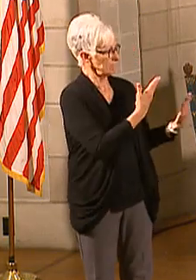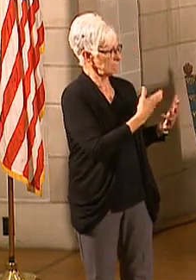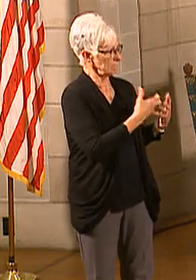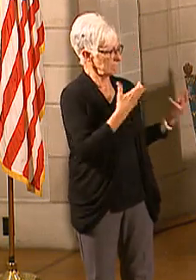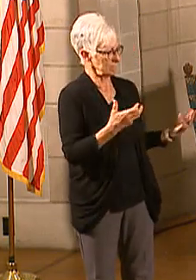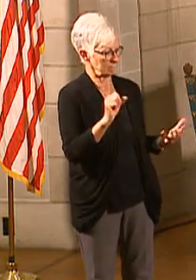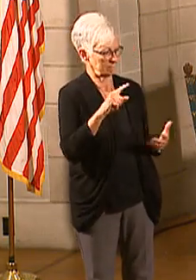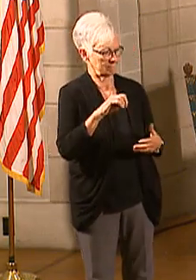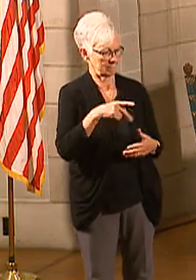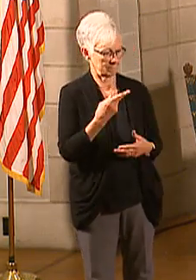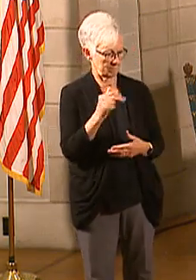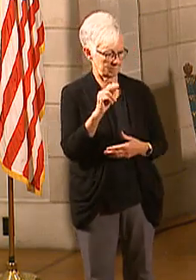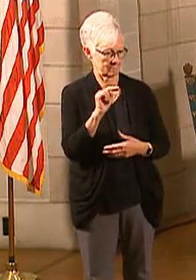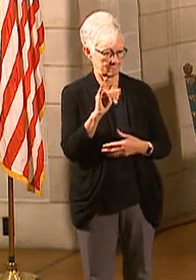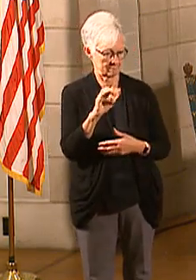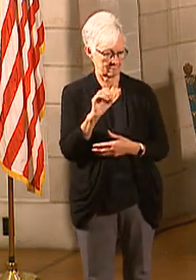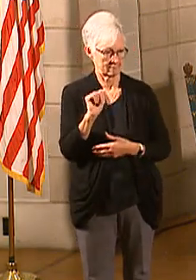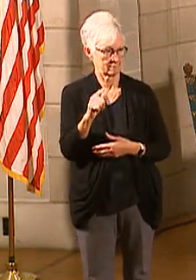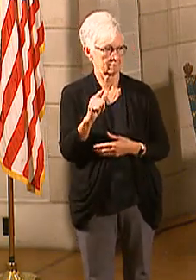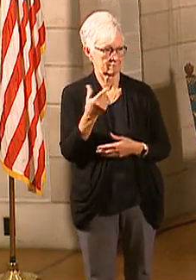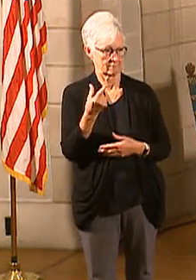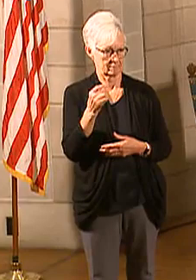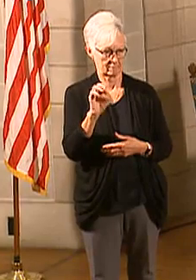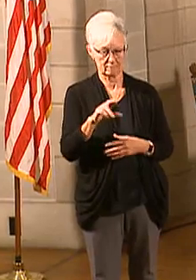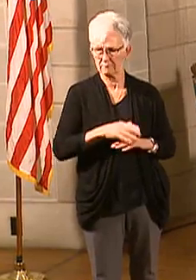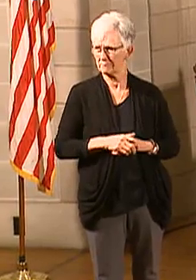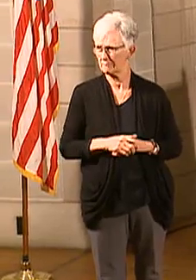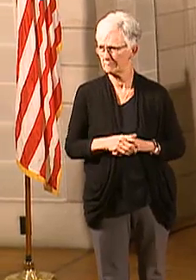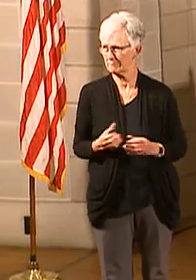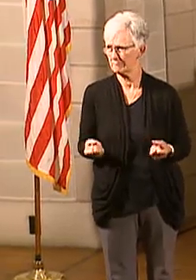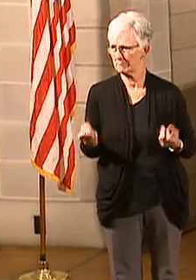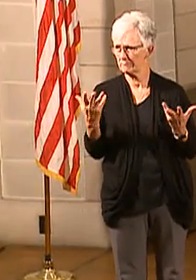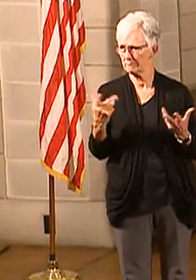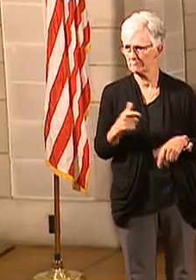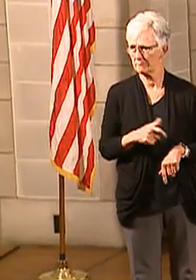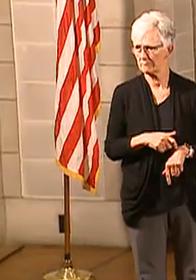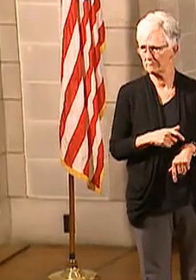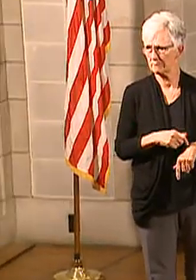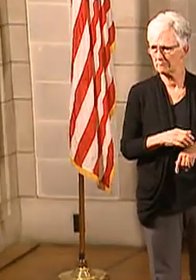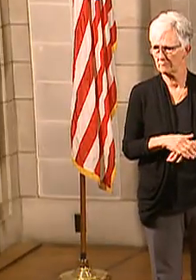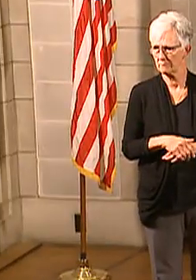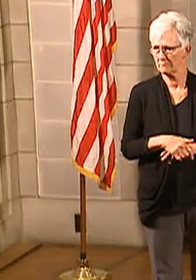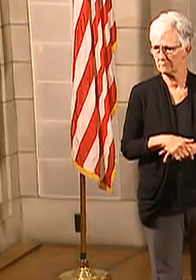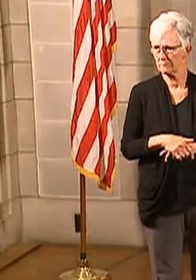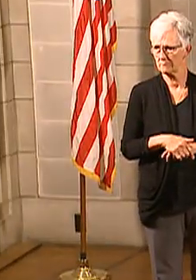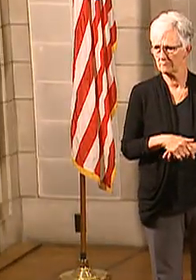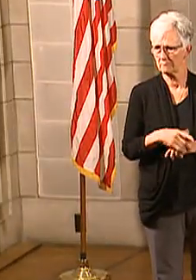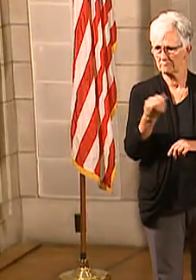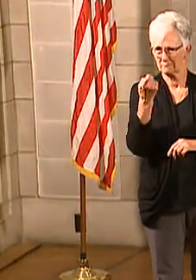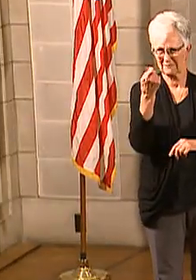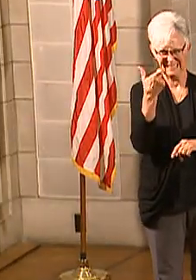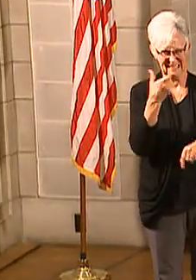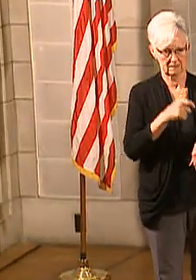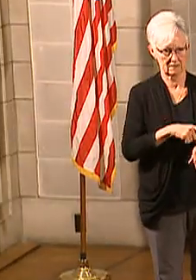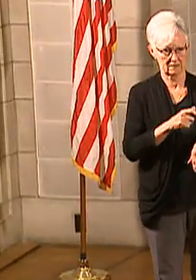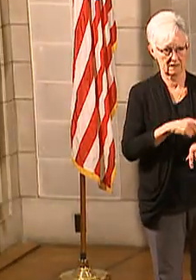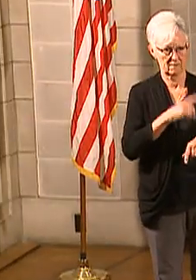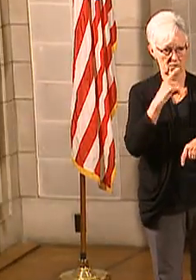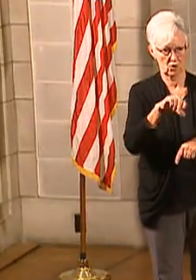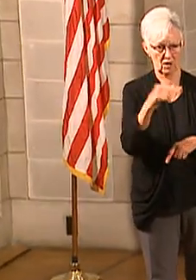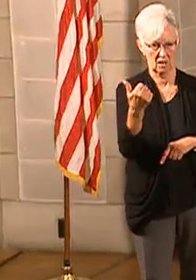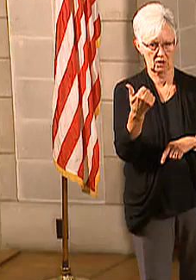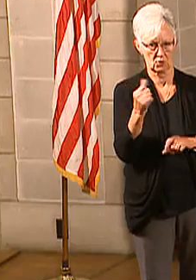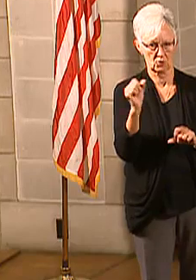Stephanie Alger. Thank you very much. And so how much time we got left for additional questions? We got just a couple of a little bit of time left for other topics. Everybody's